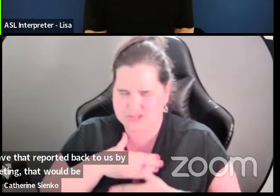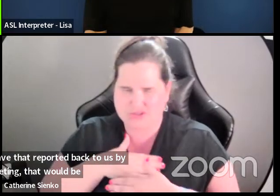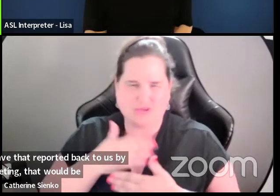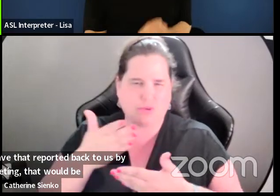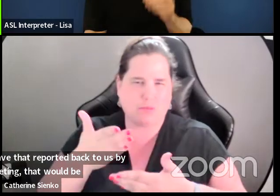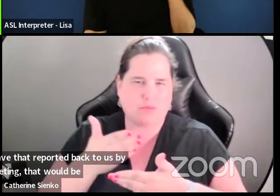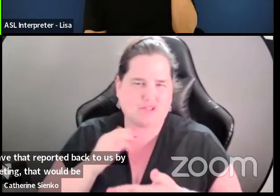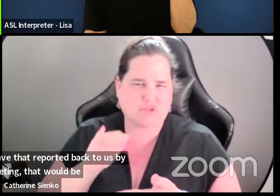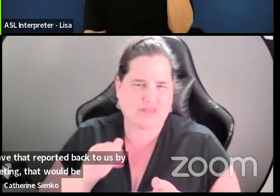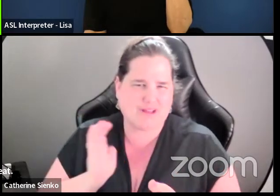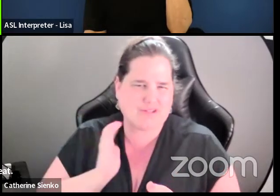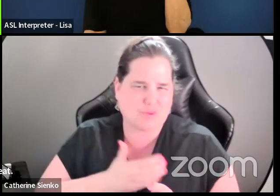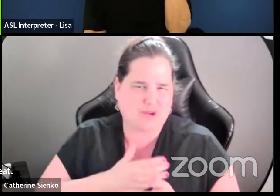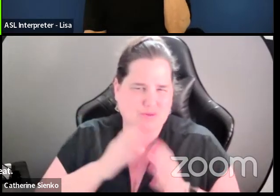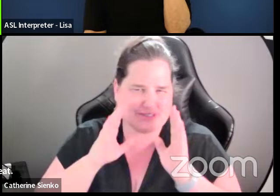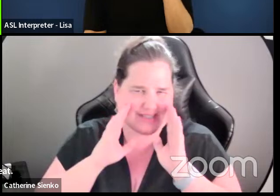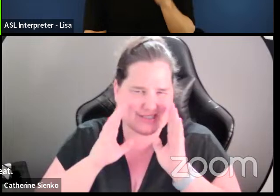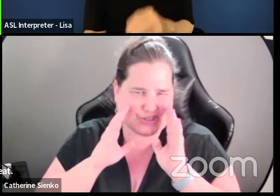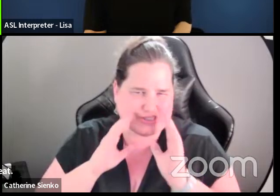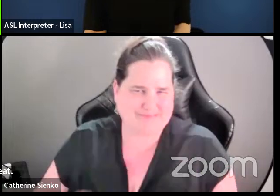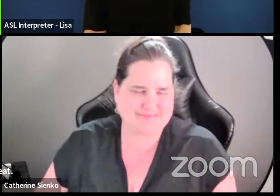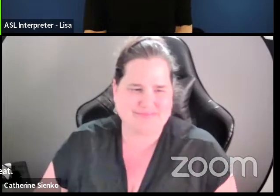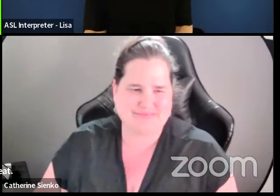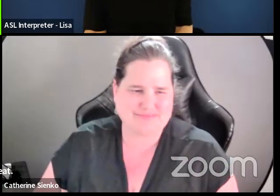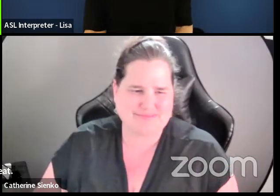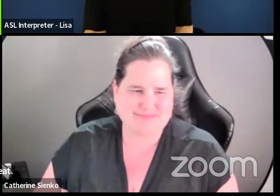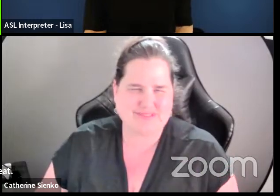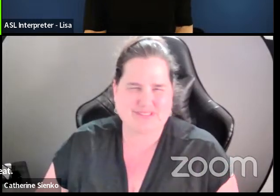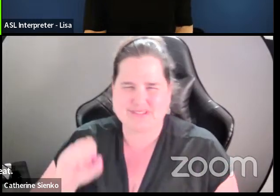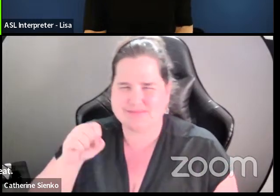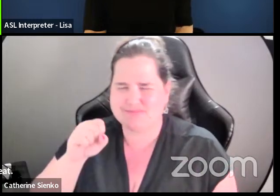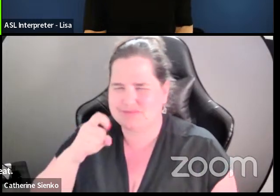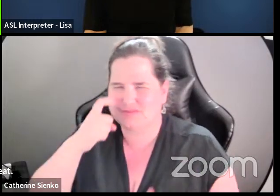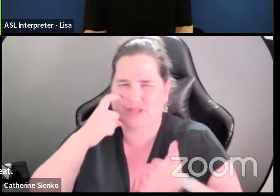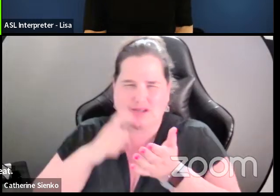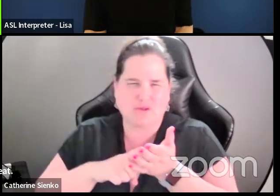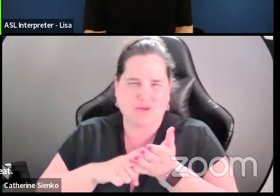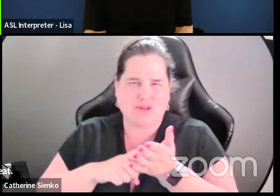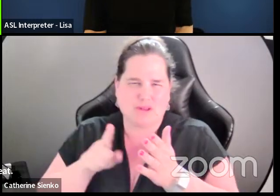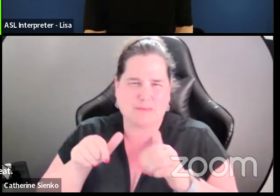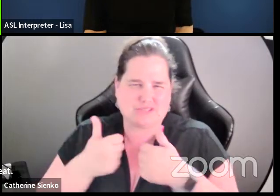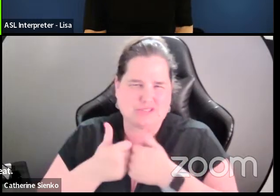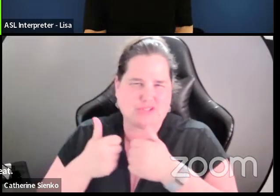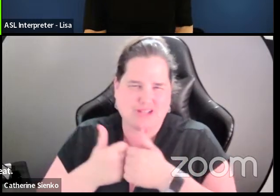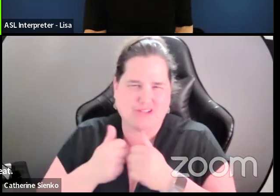Thank you, Commissioner Cohen. I appreciate you bringing this to our attention.